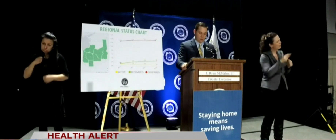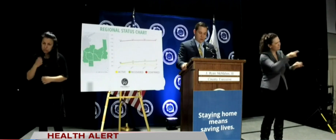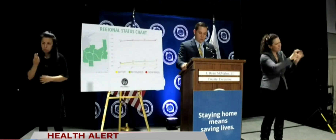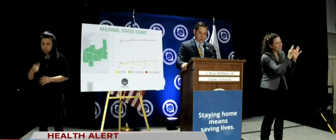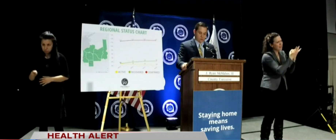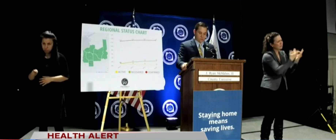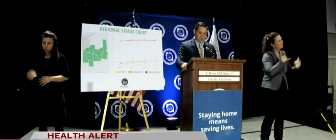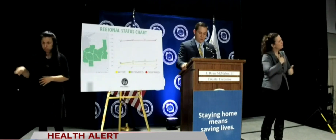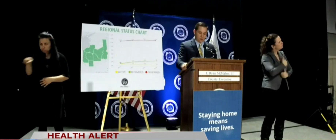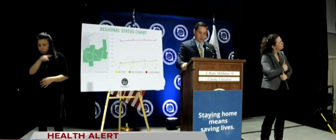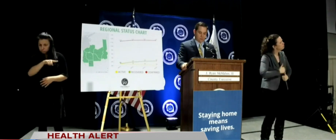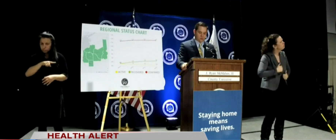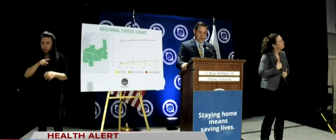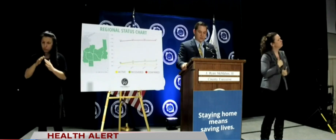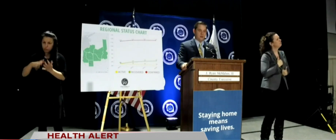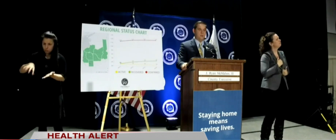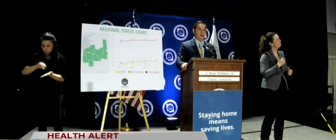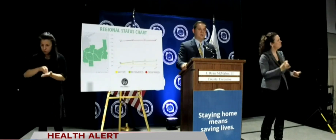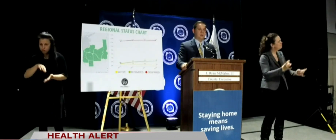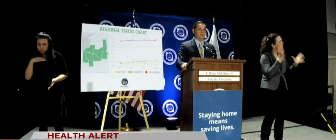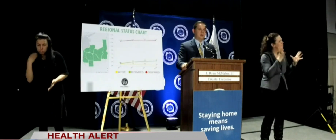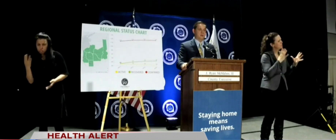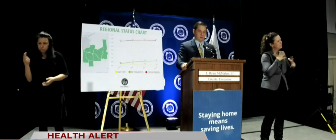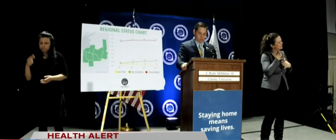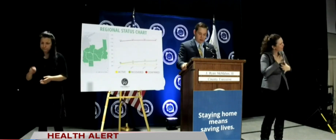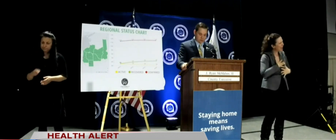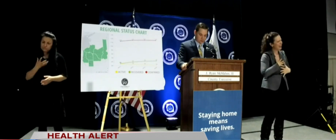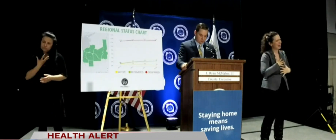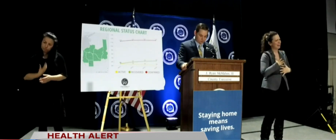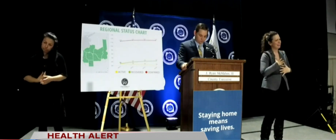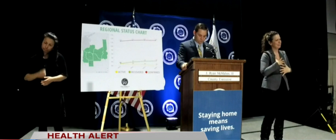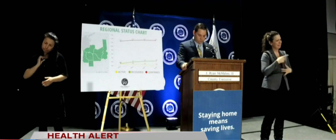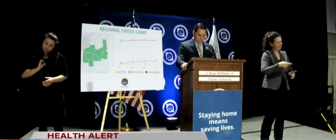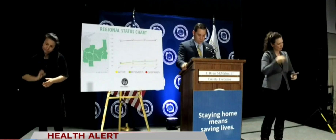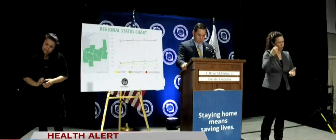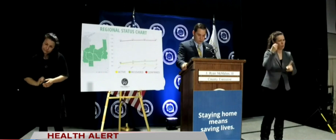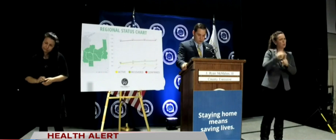to everyone who's been tragically impacted by death in this process.